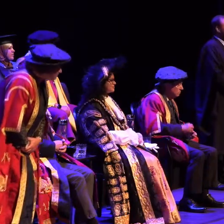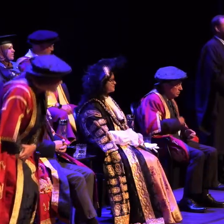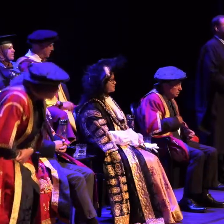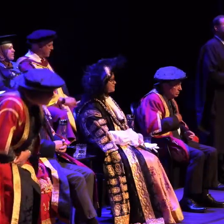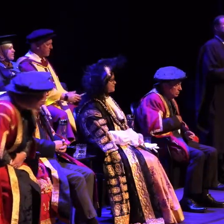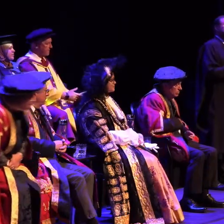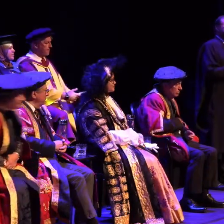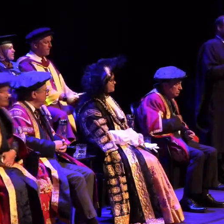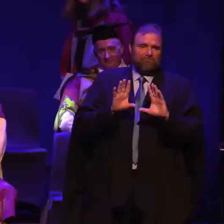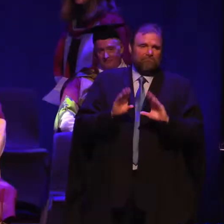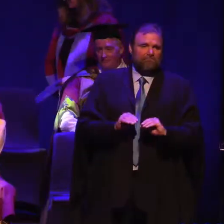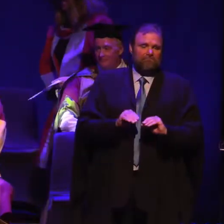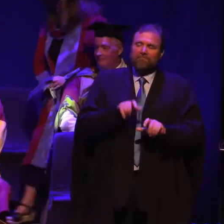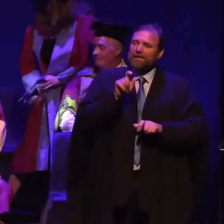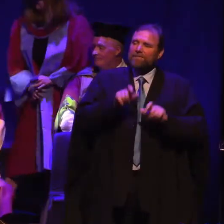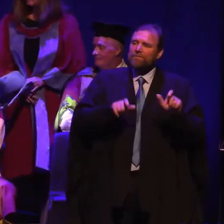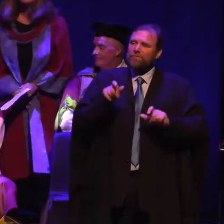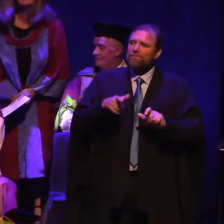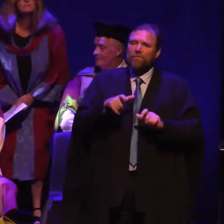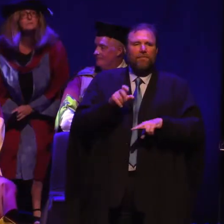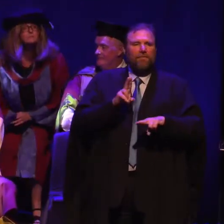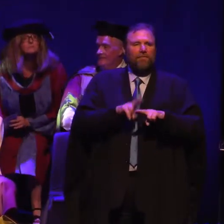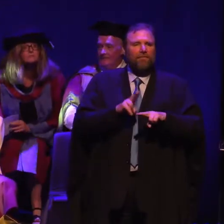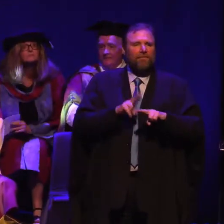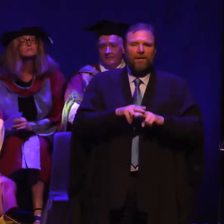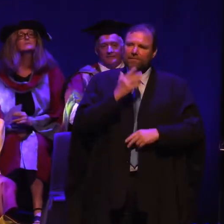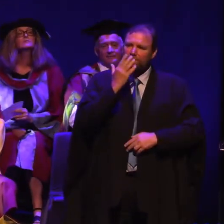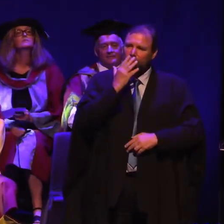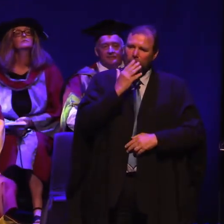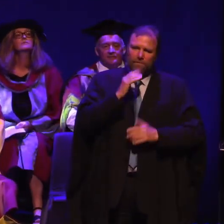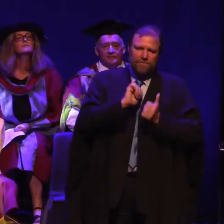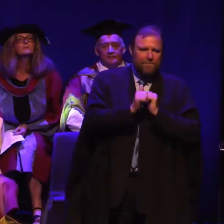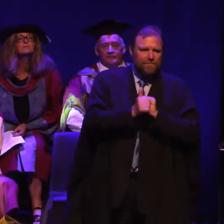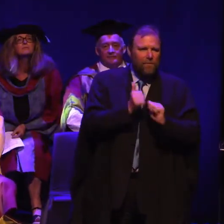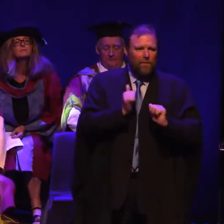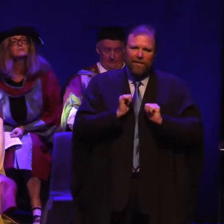Includes the students from Cardiff School of Sport and Health Sciences.